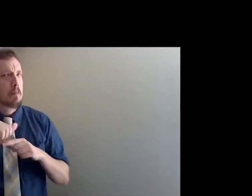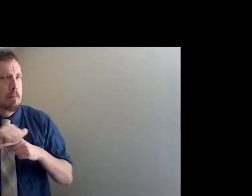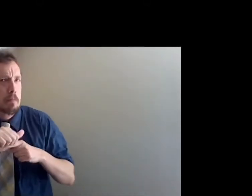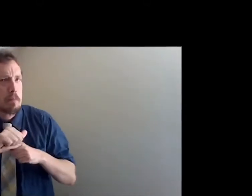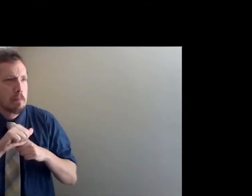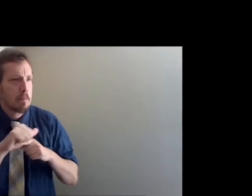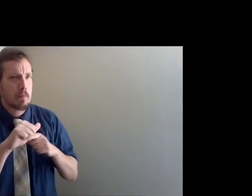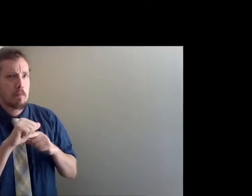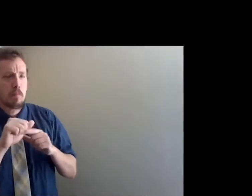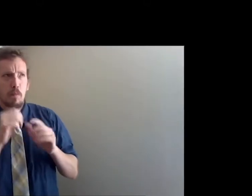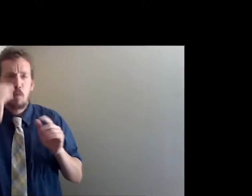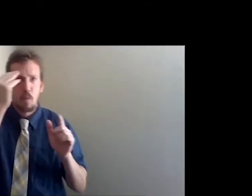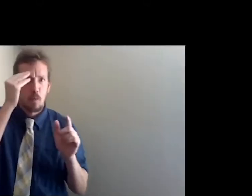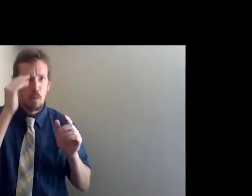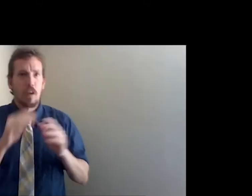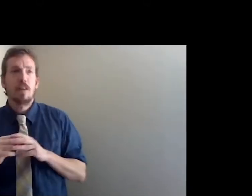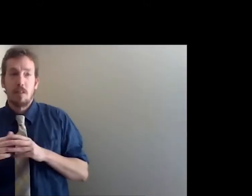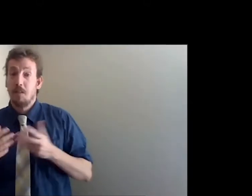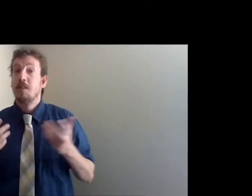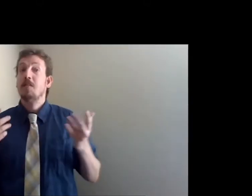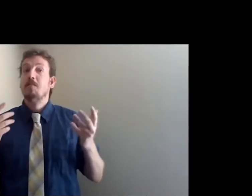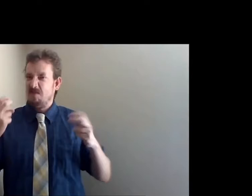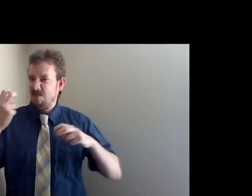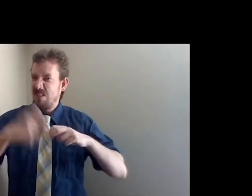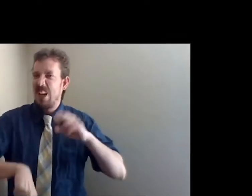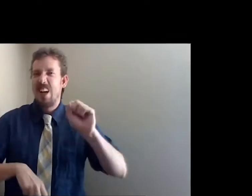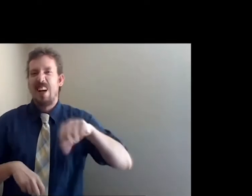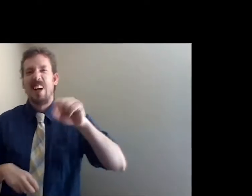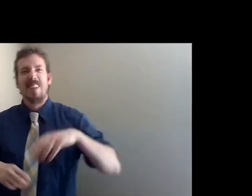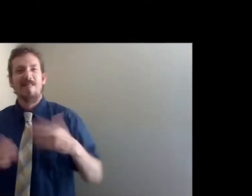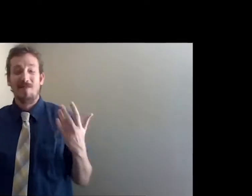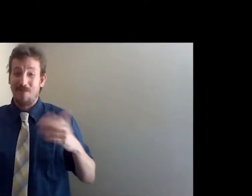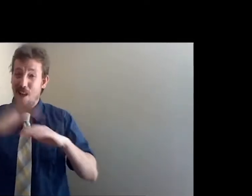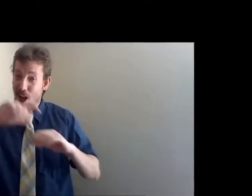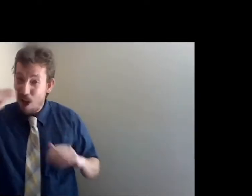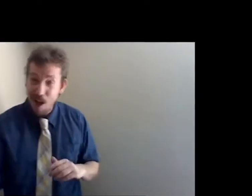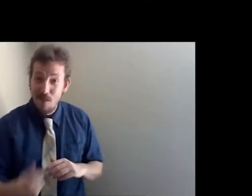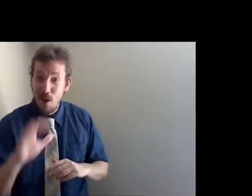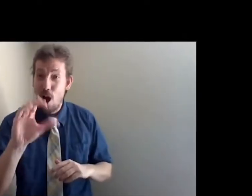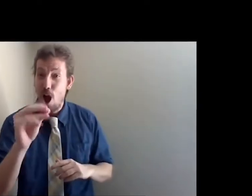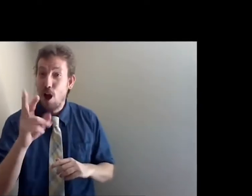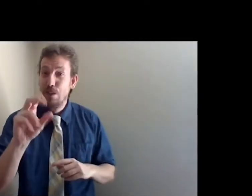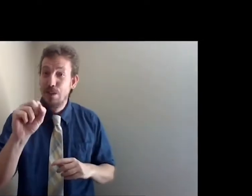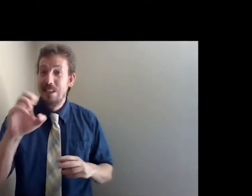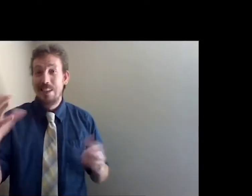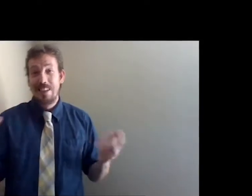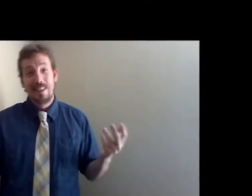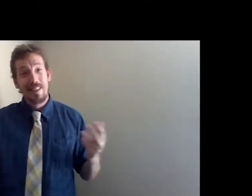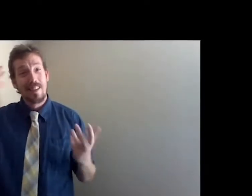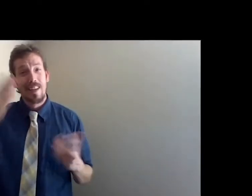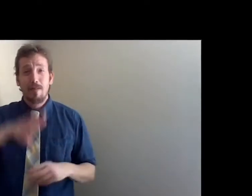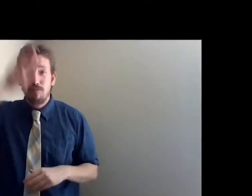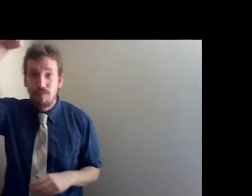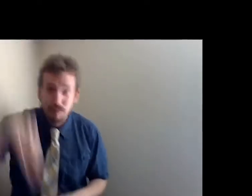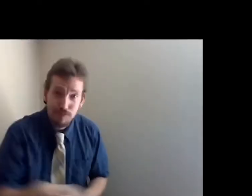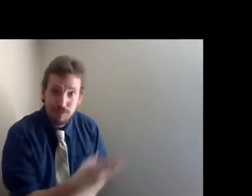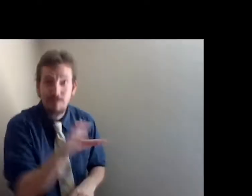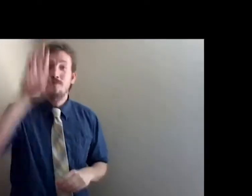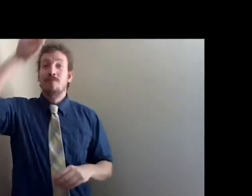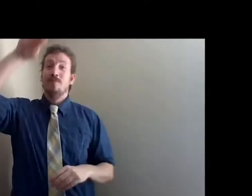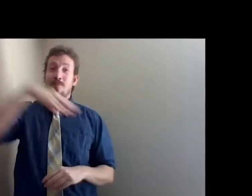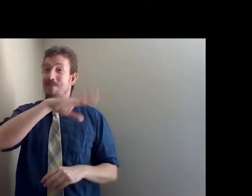this year. So Adon made sure to practice, get familiar with the course, know what to expect, It was on a golf